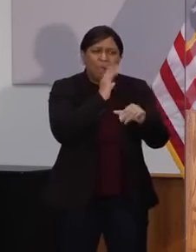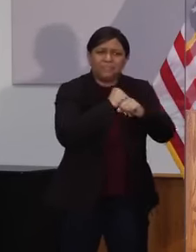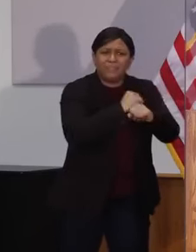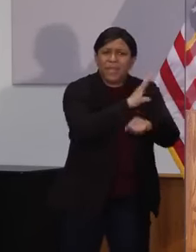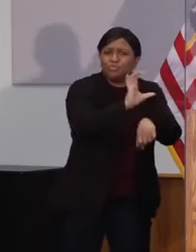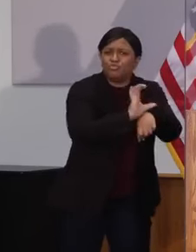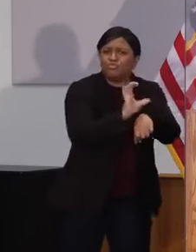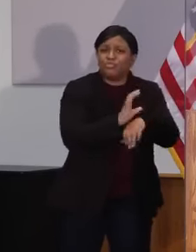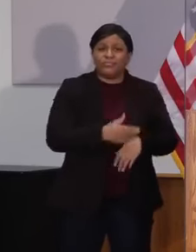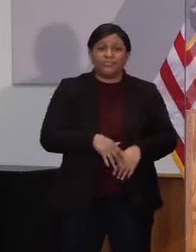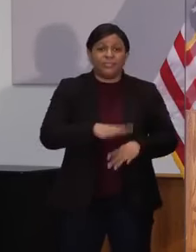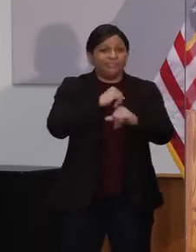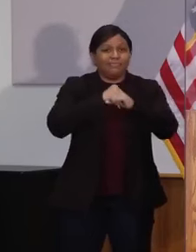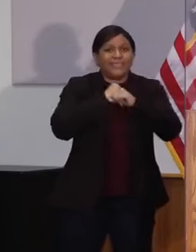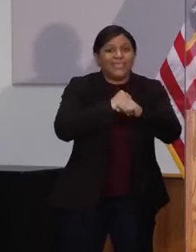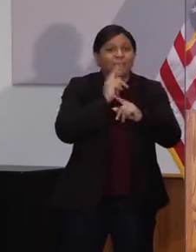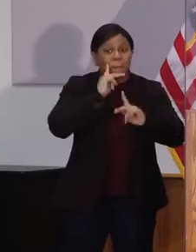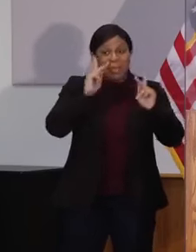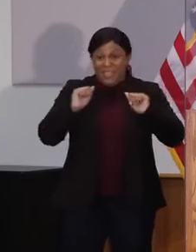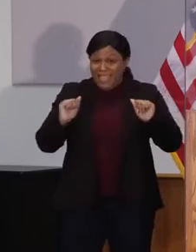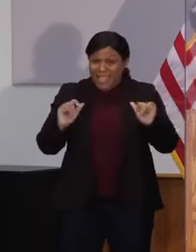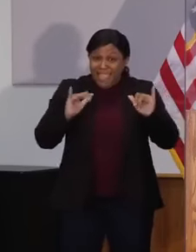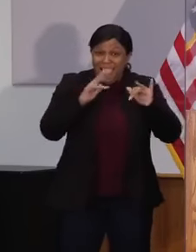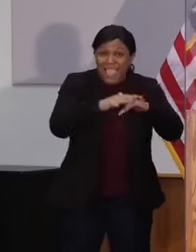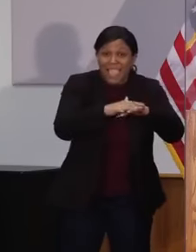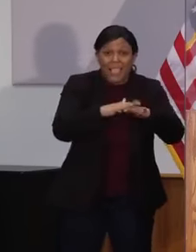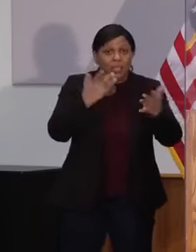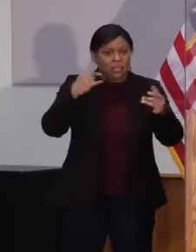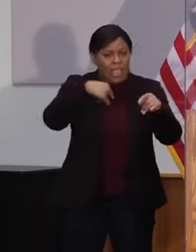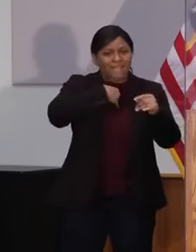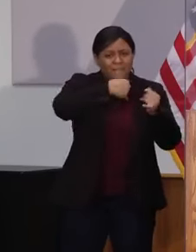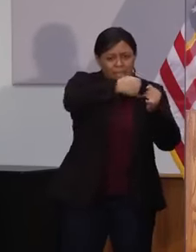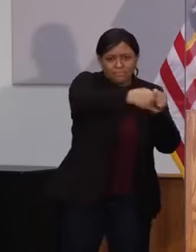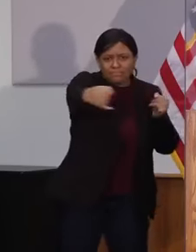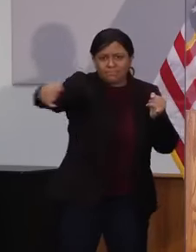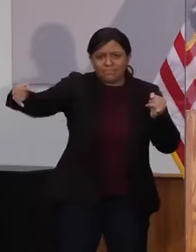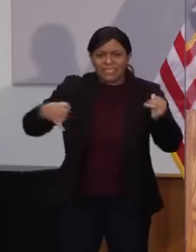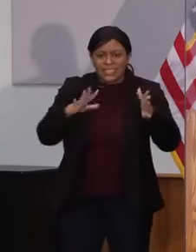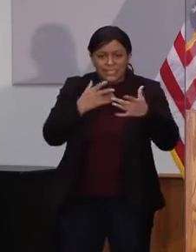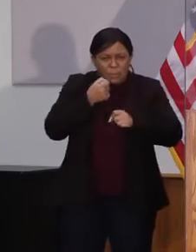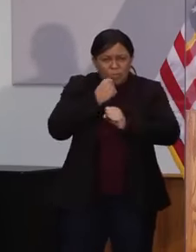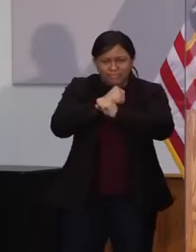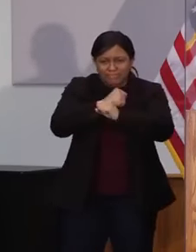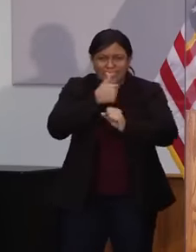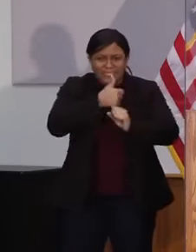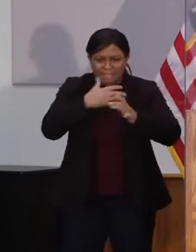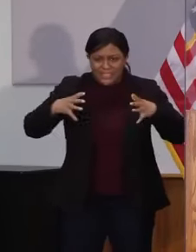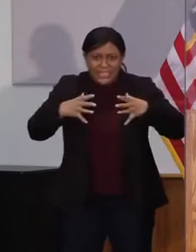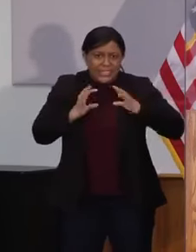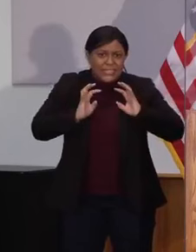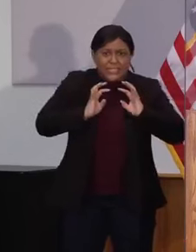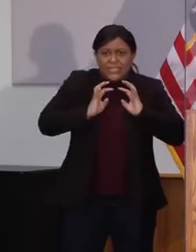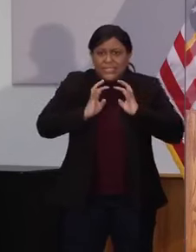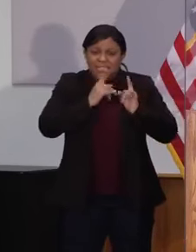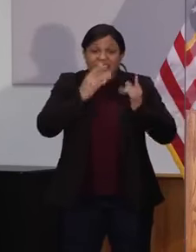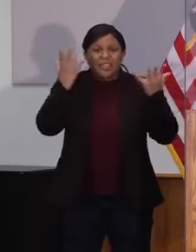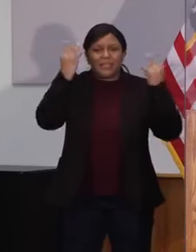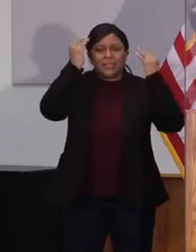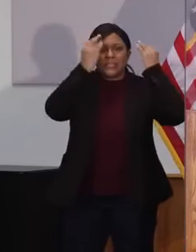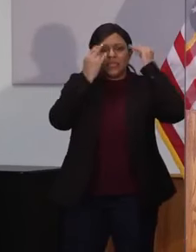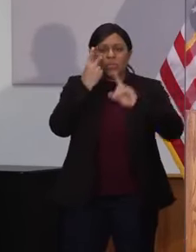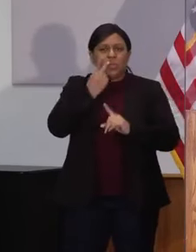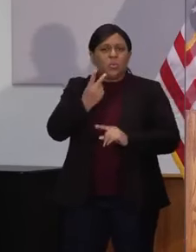flocks, to protect their congregations, and protect themselves as they are looking at this trial and looking at what happened back in May